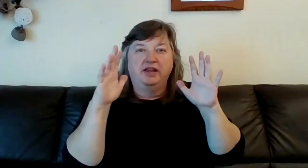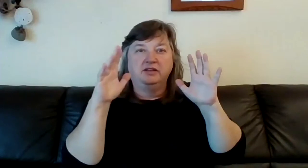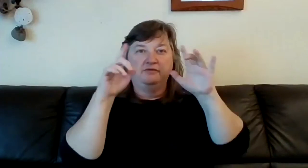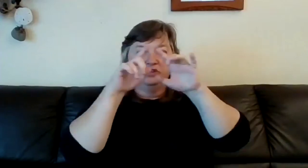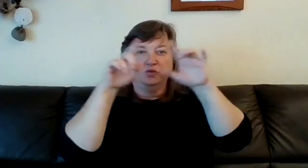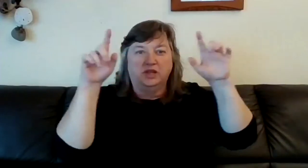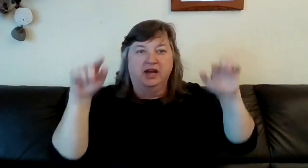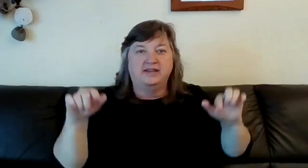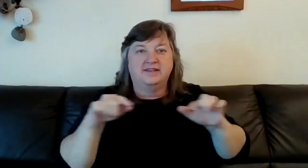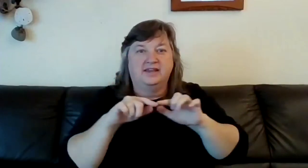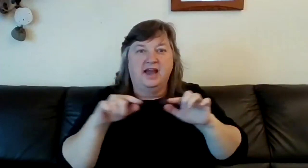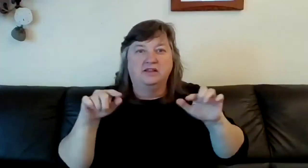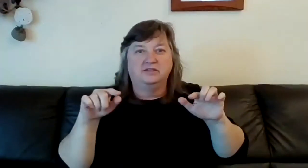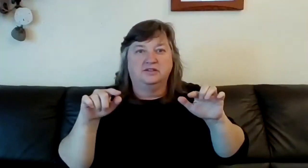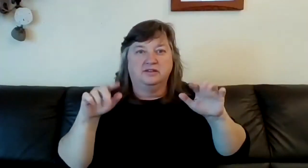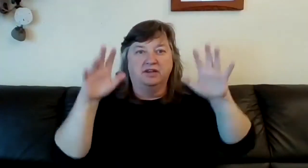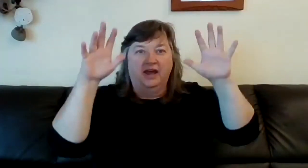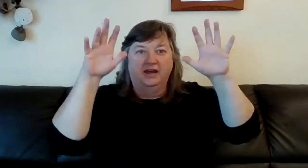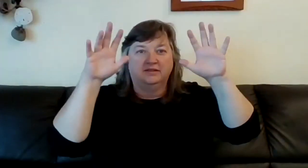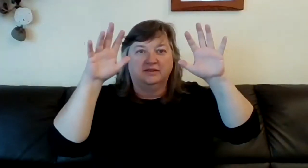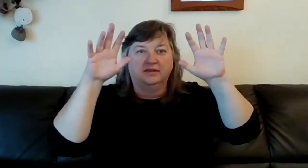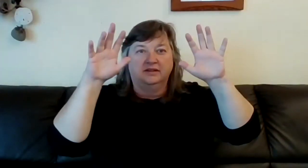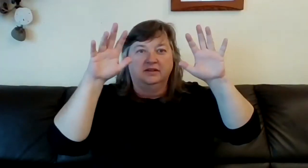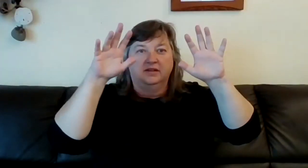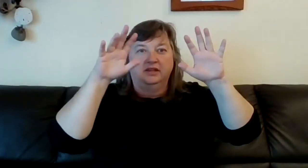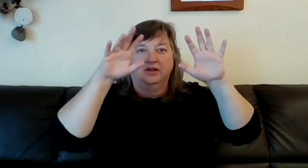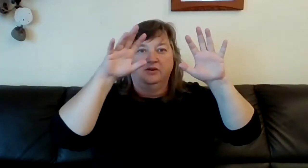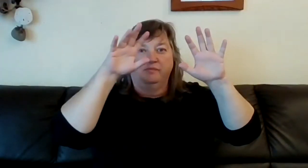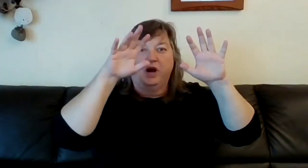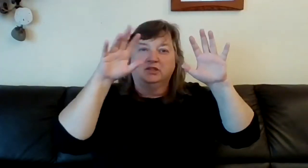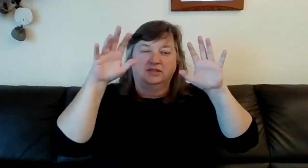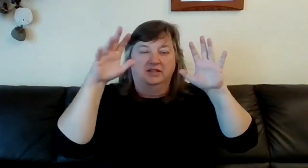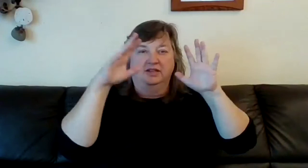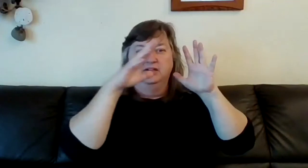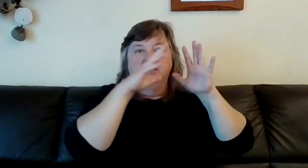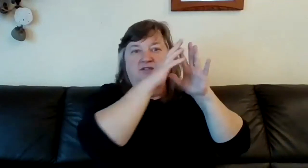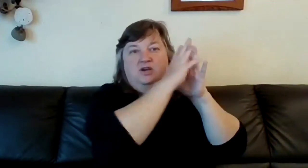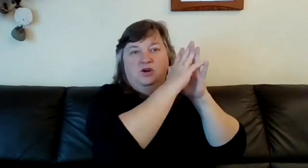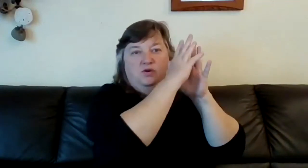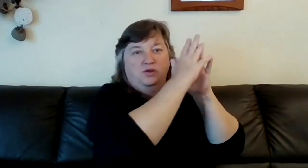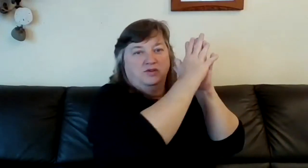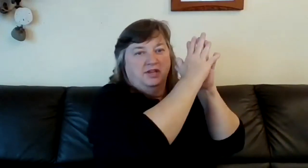mind visualize a calendar that has, you know, boxes in it. So you take